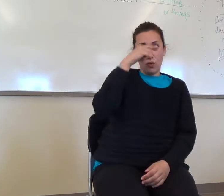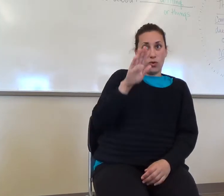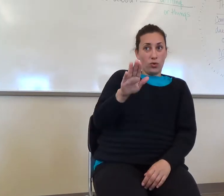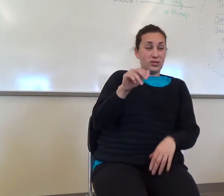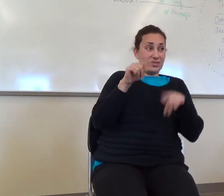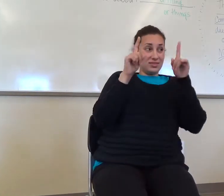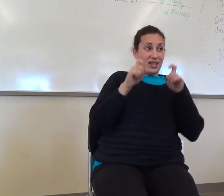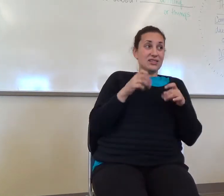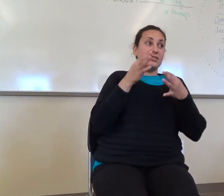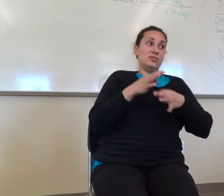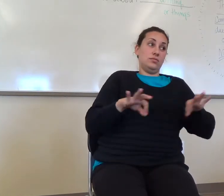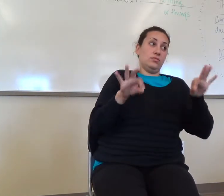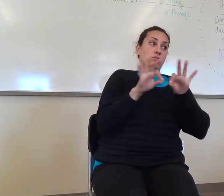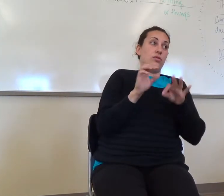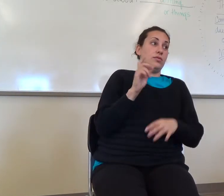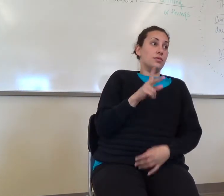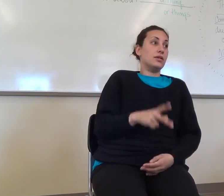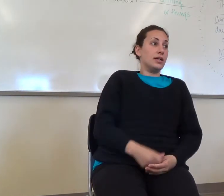in what we're doing. Okay.